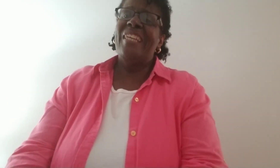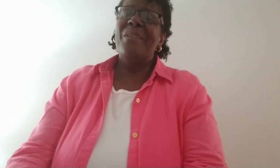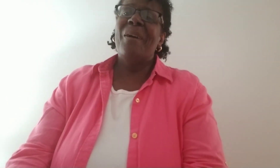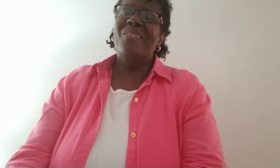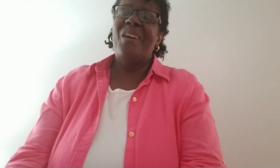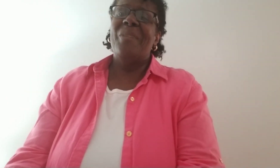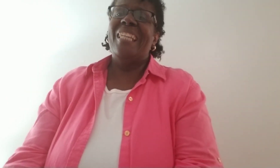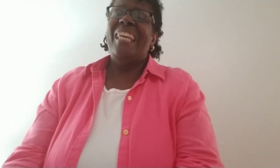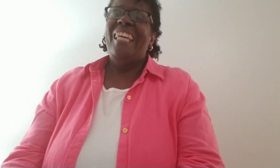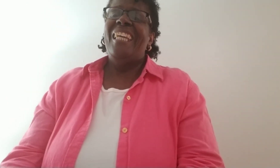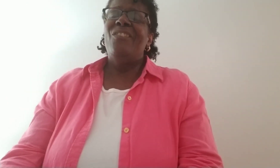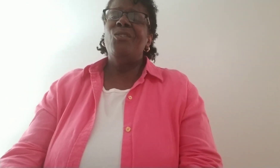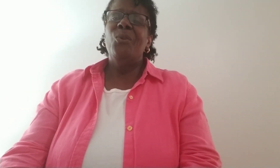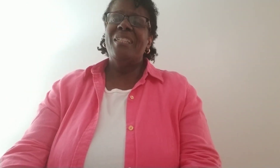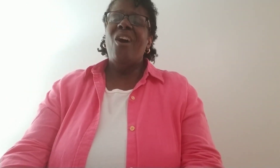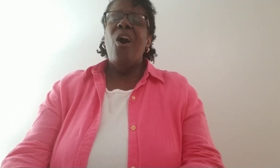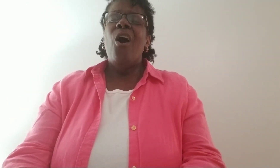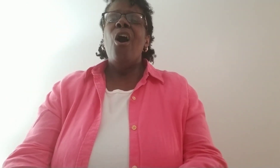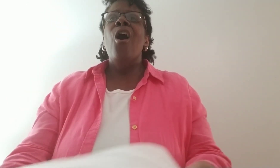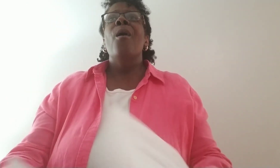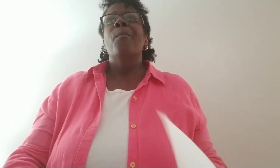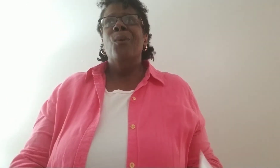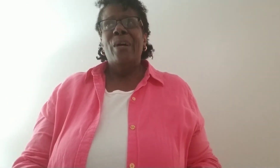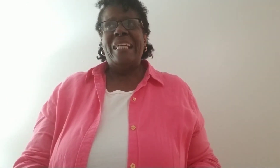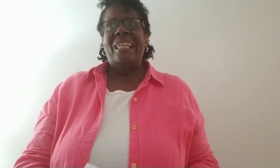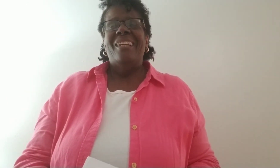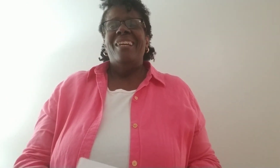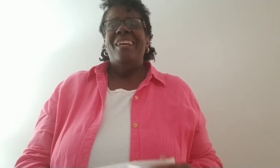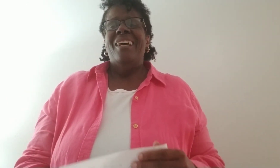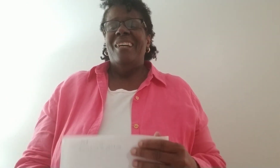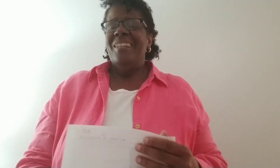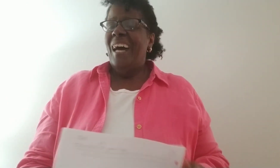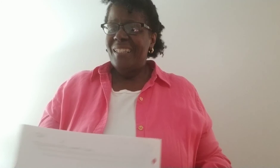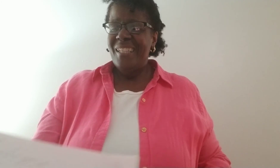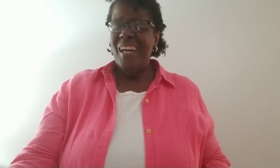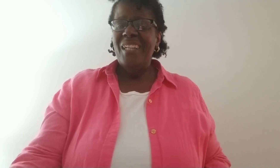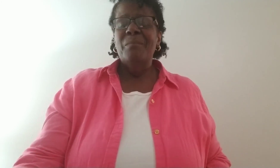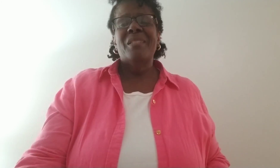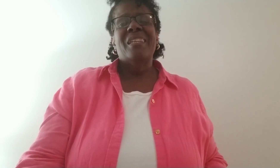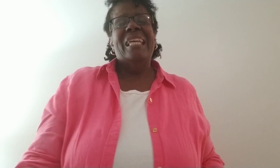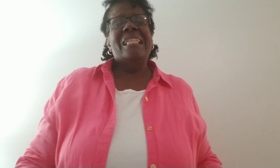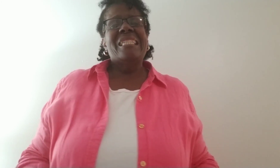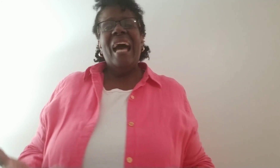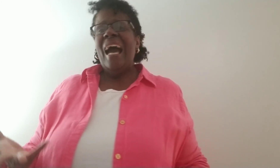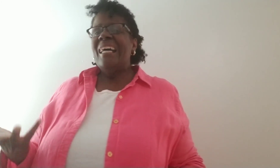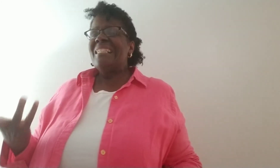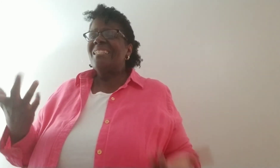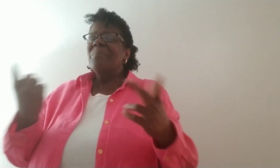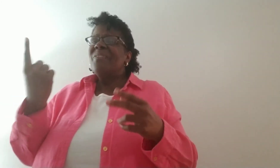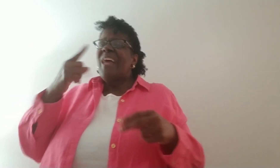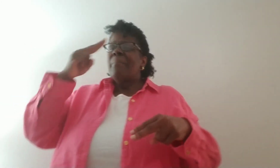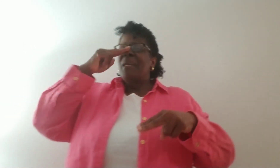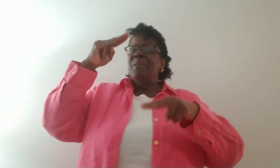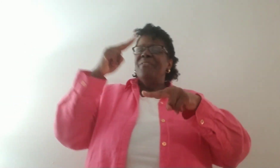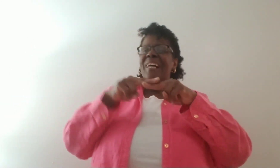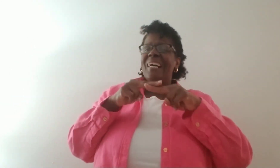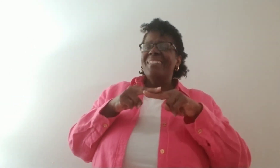about something, if you're doing it all morning, a lot of times it's not something that may be fun,